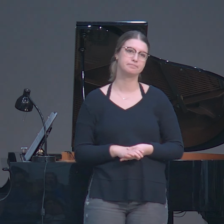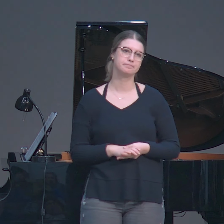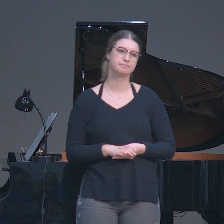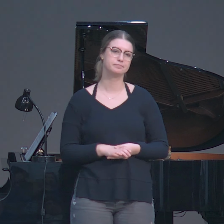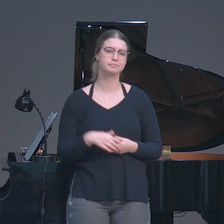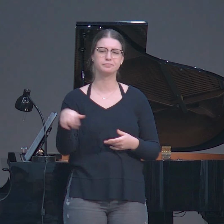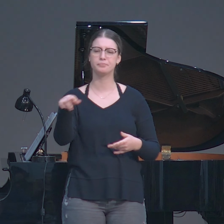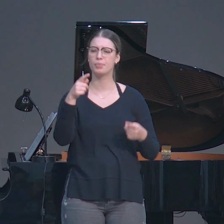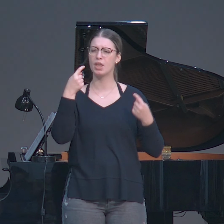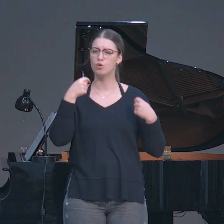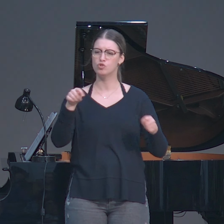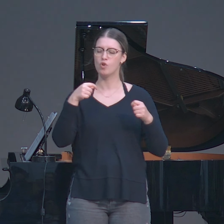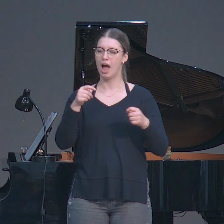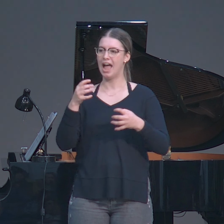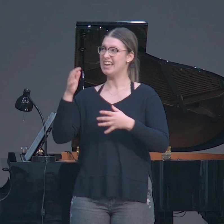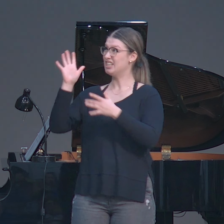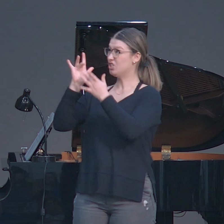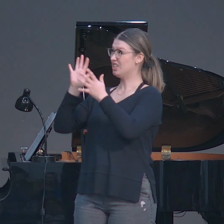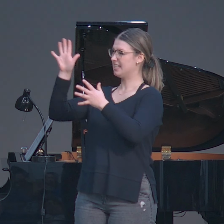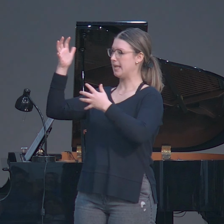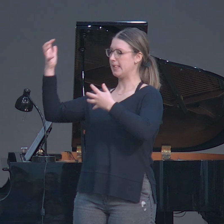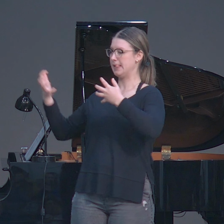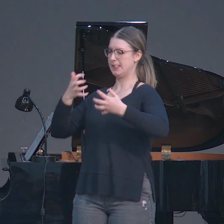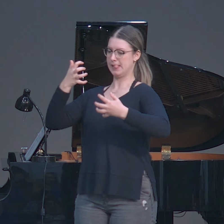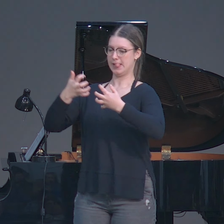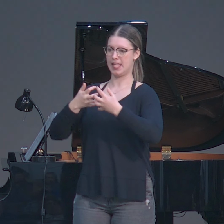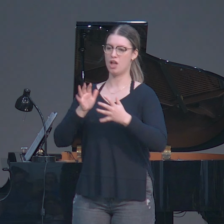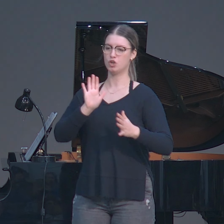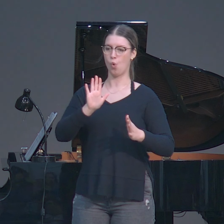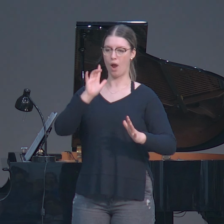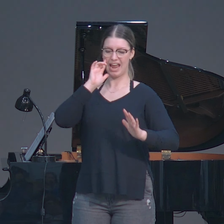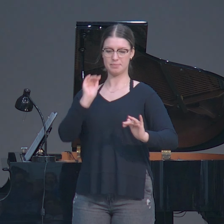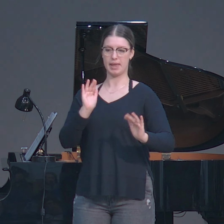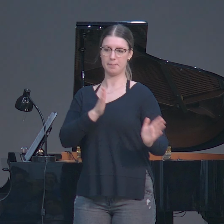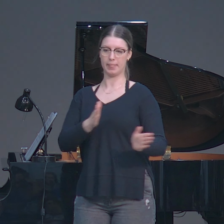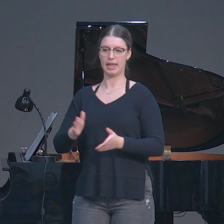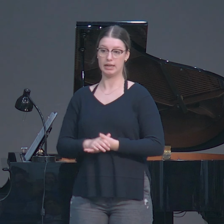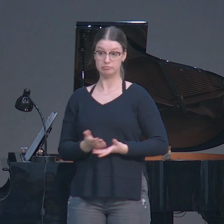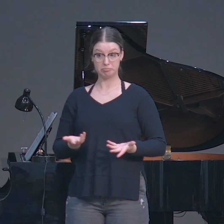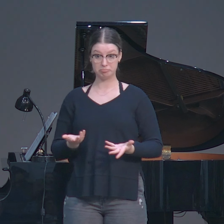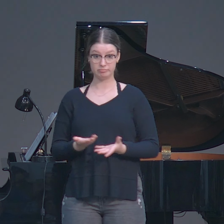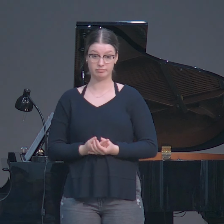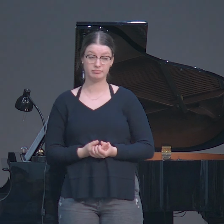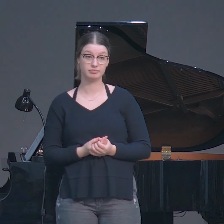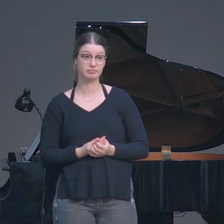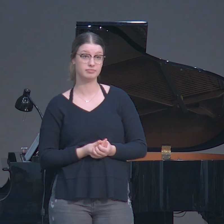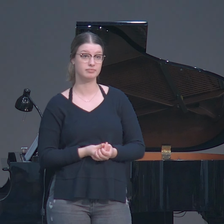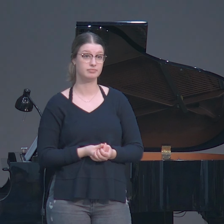Do you try and conform Jesus to your expectations?